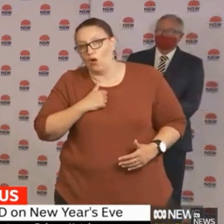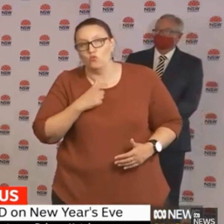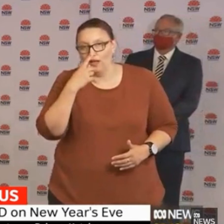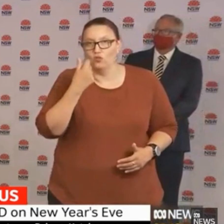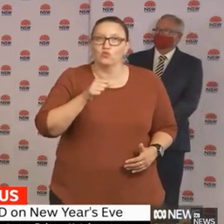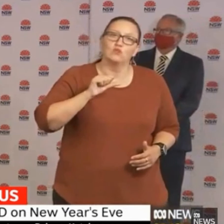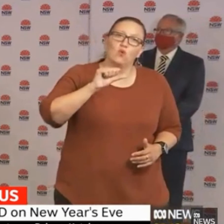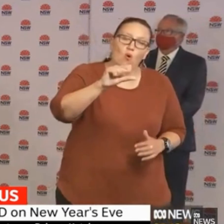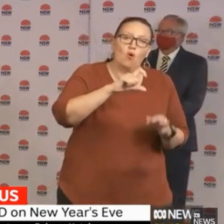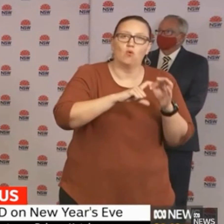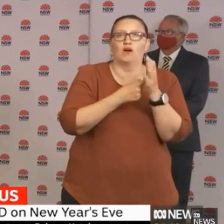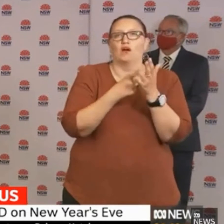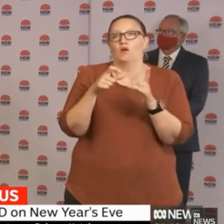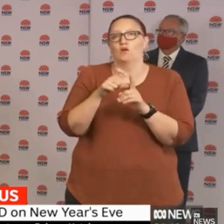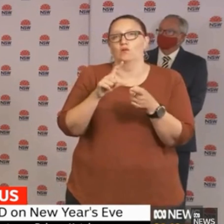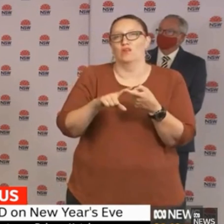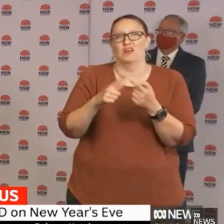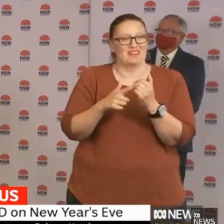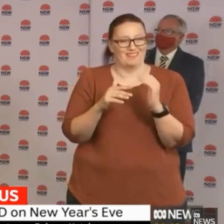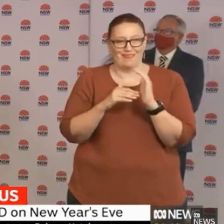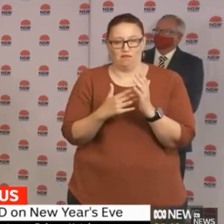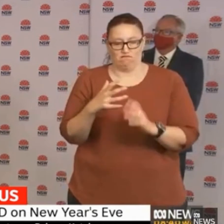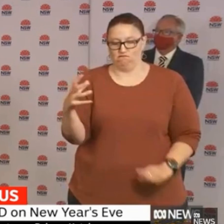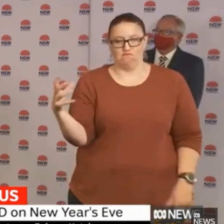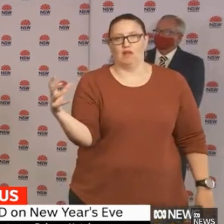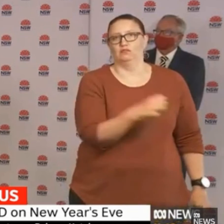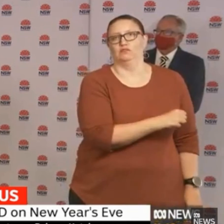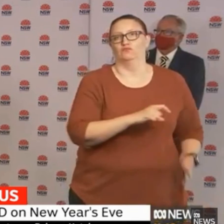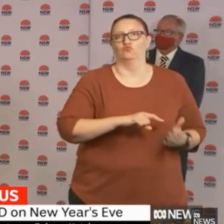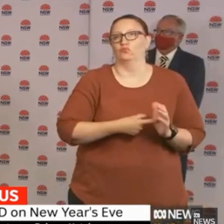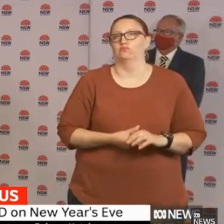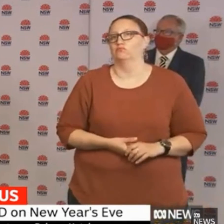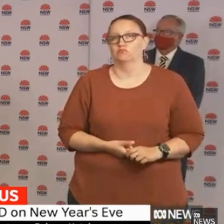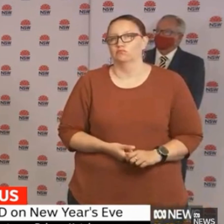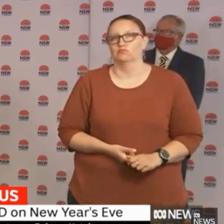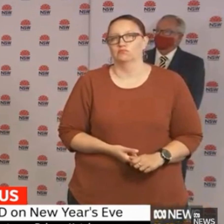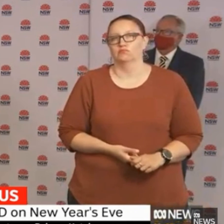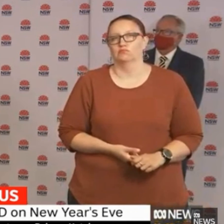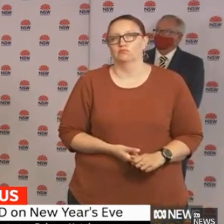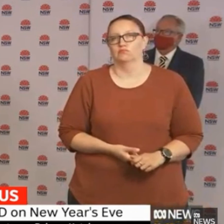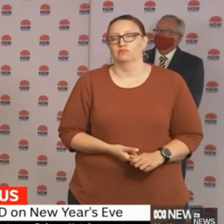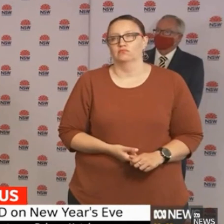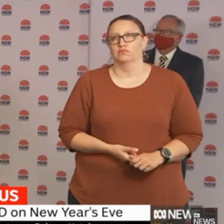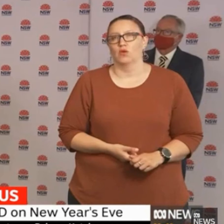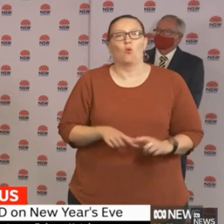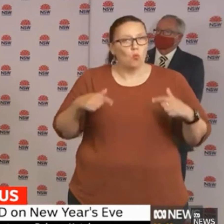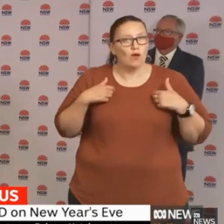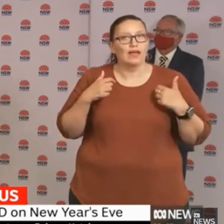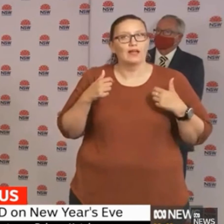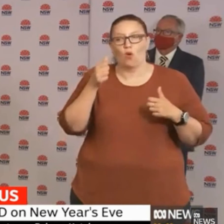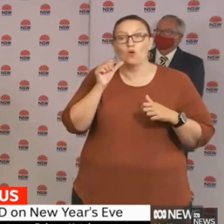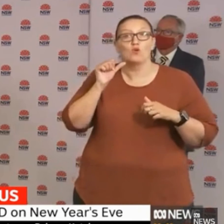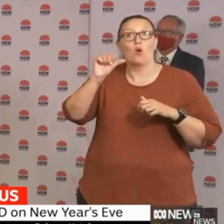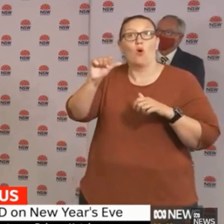or using the Service New South Wales one. But as the Minister for Health has highlighted, as has Dr. Chant, that hasn't always given our